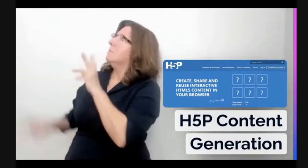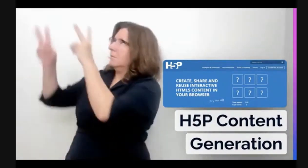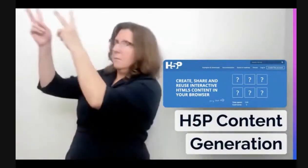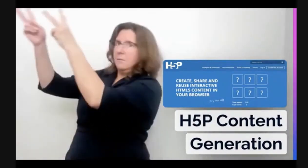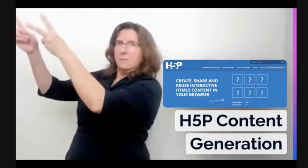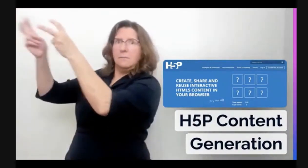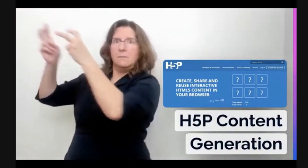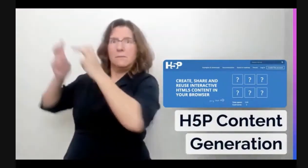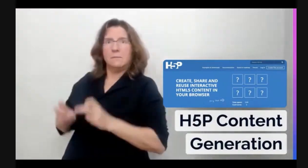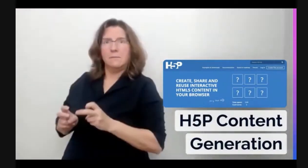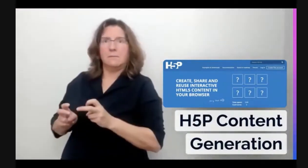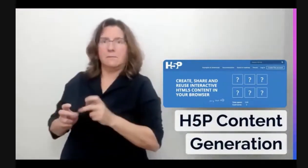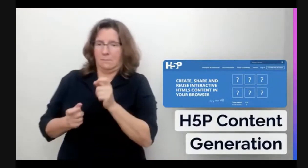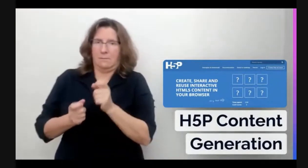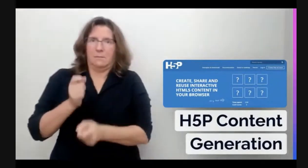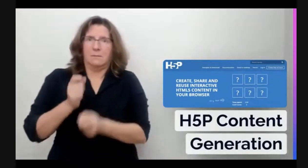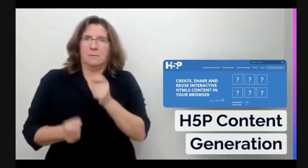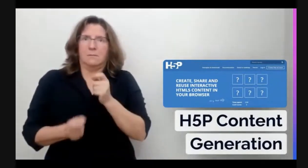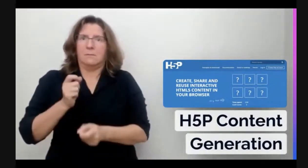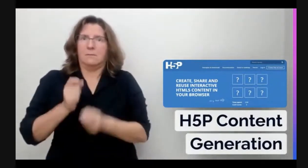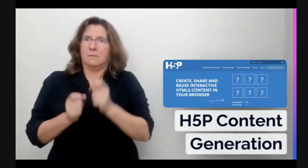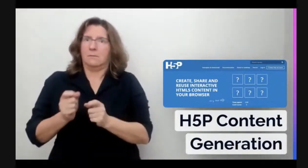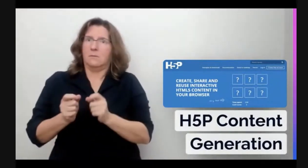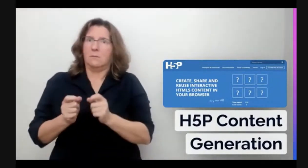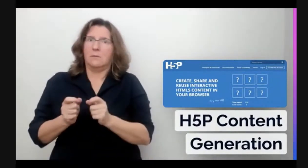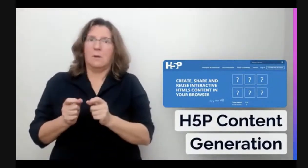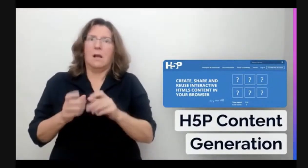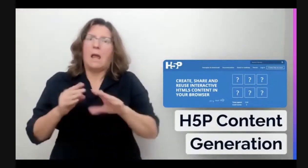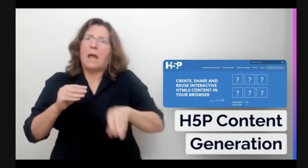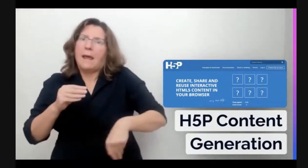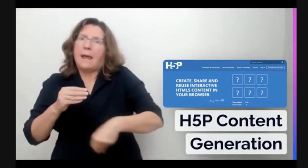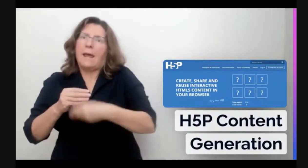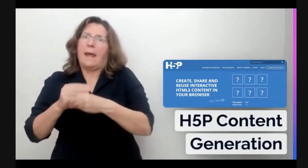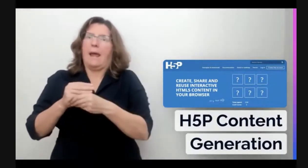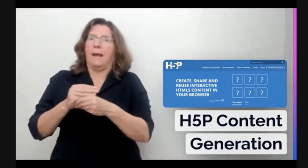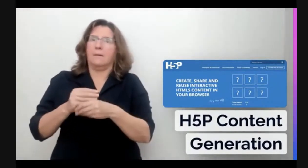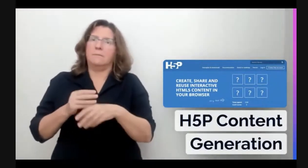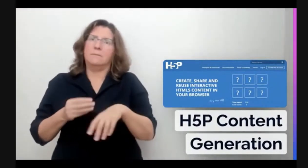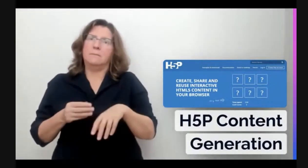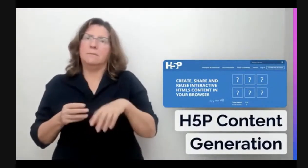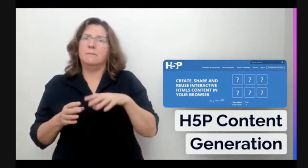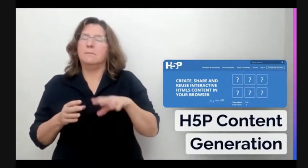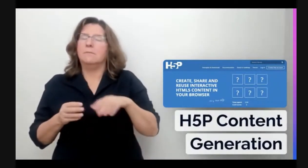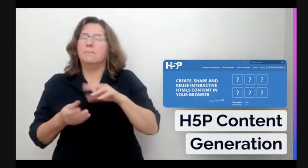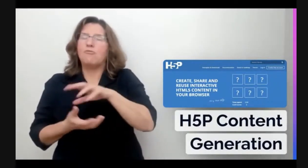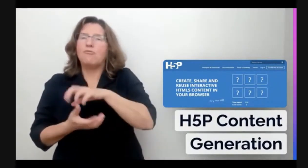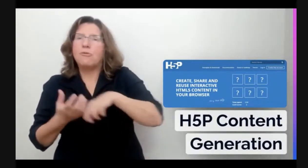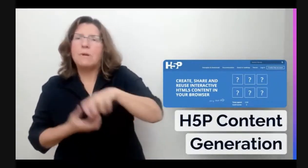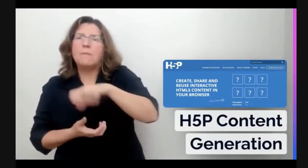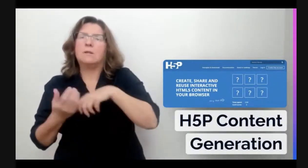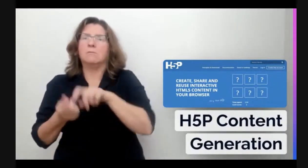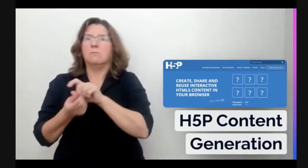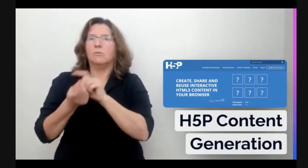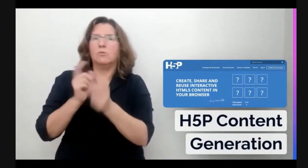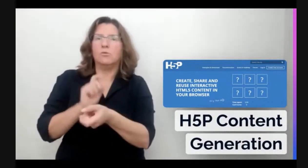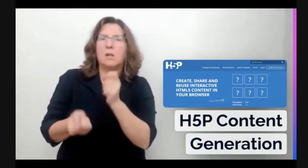Another user can access the content, revise and recreate to fit their needs,